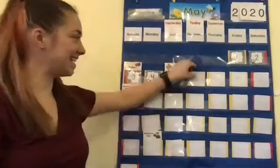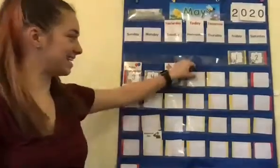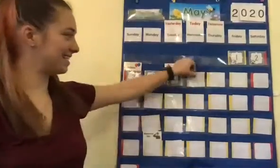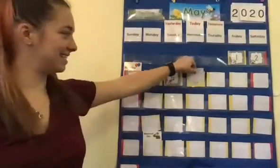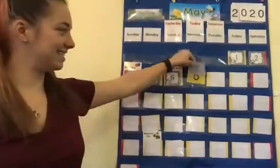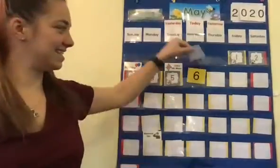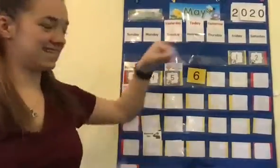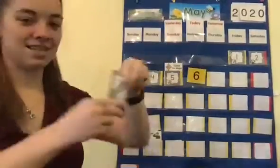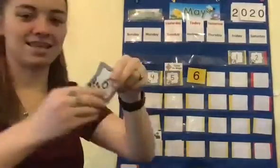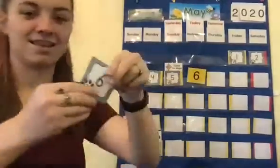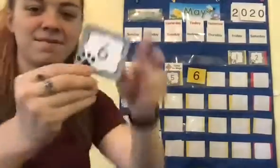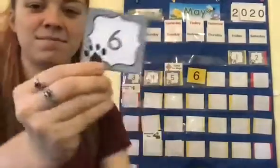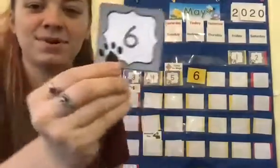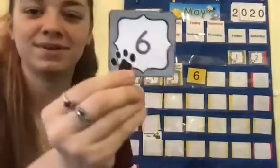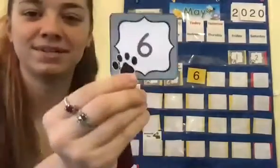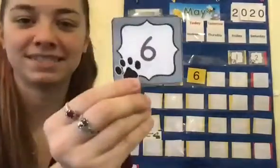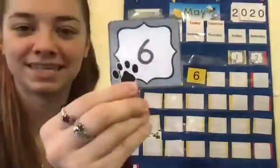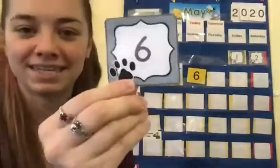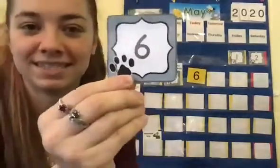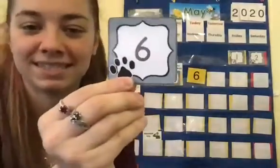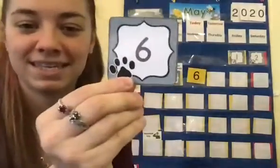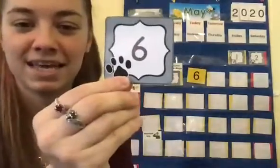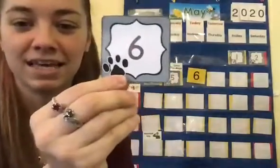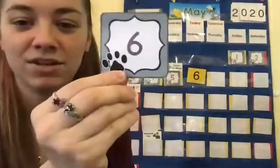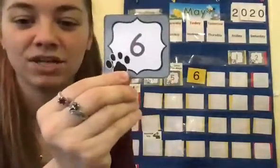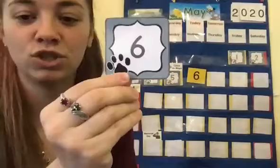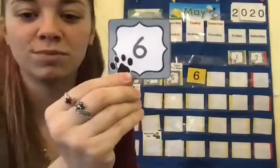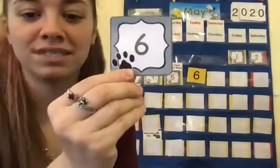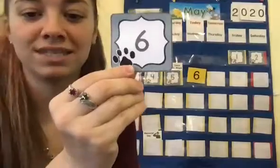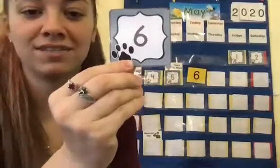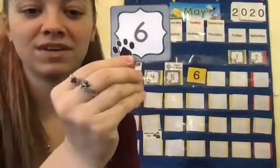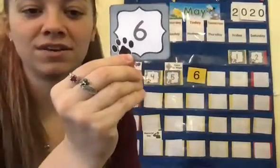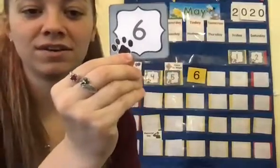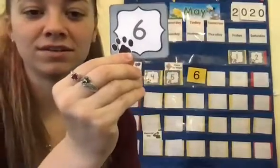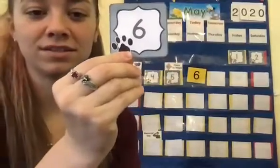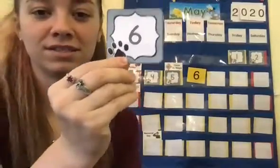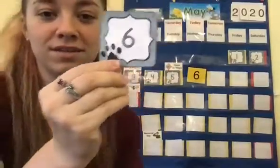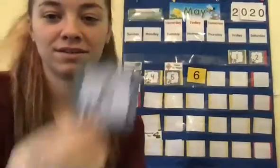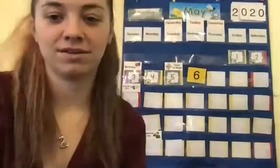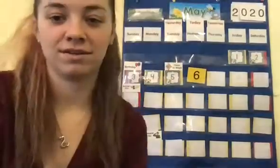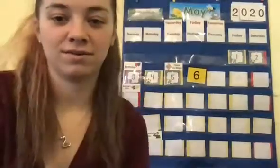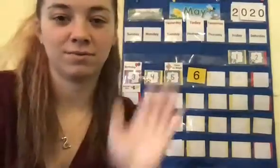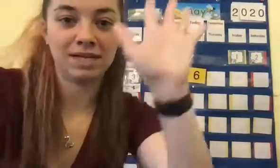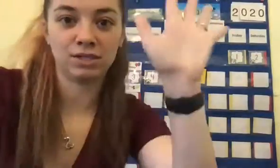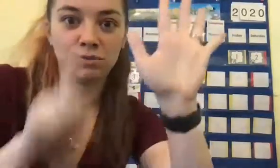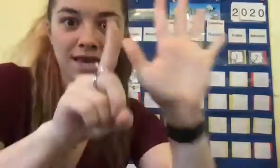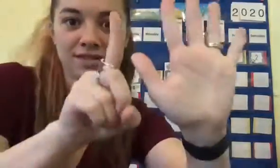1, 2, 3, 4, 5, 6. The number 6. Can you guys show me 6 fingers? We need 2 hands for